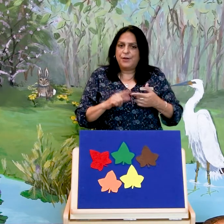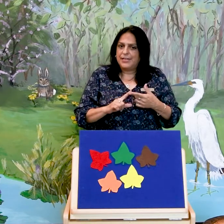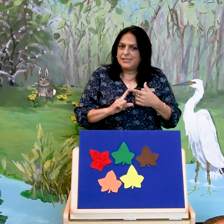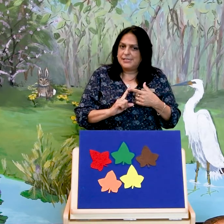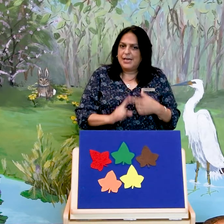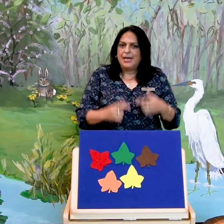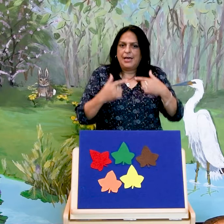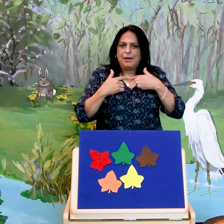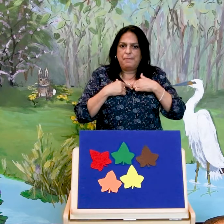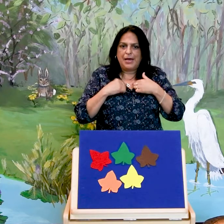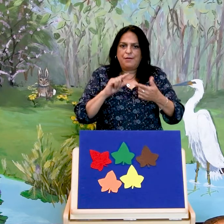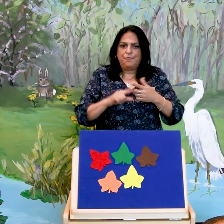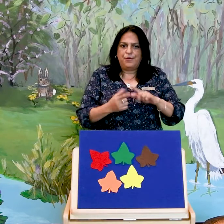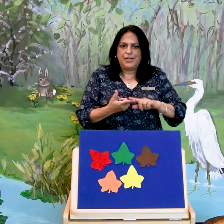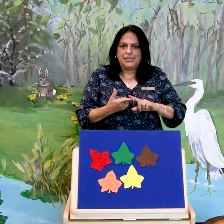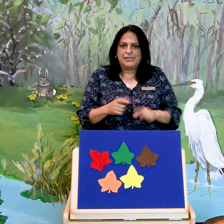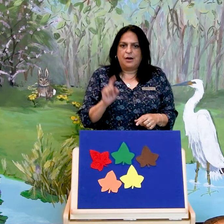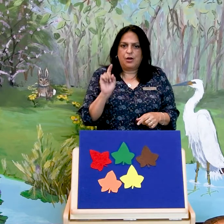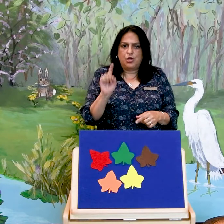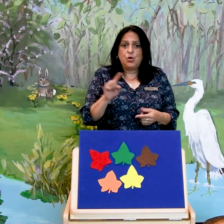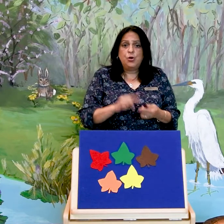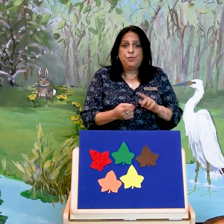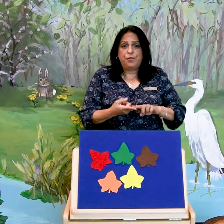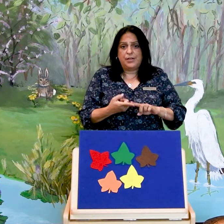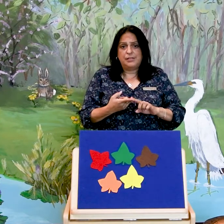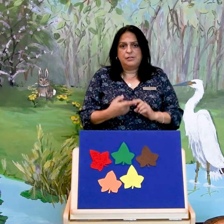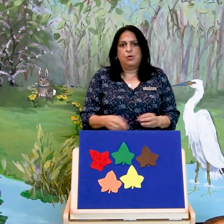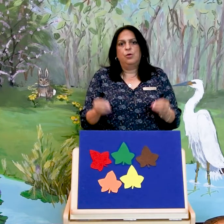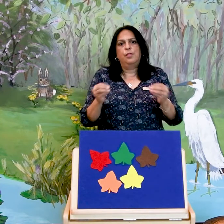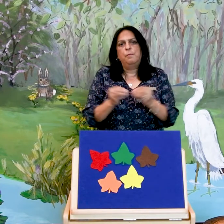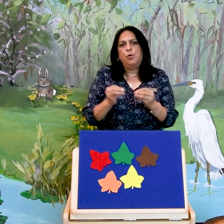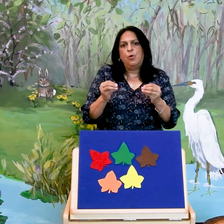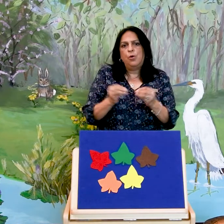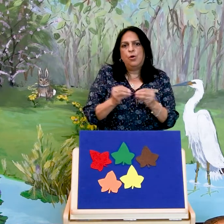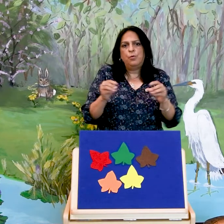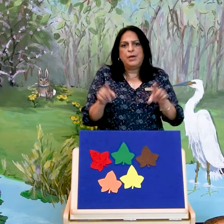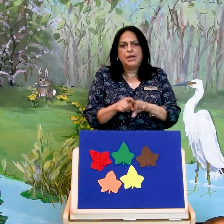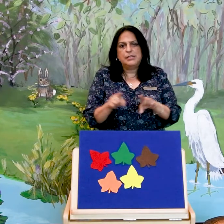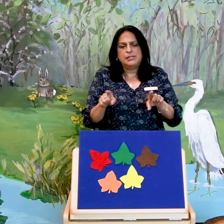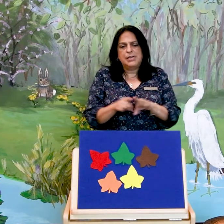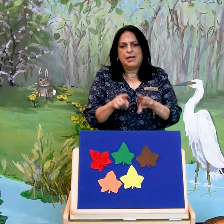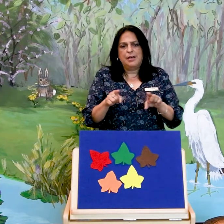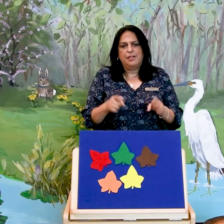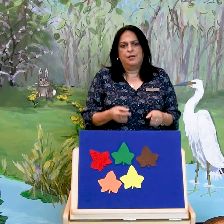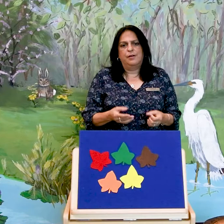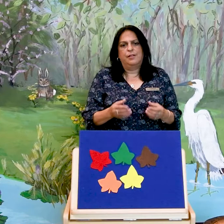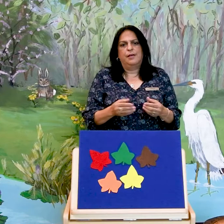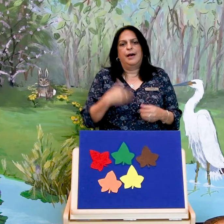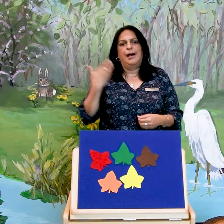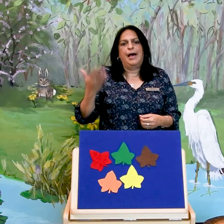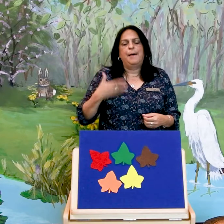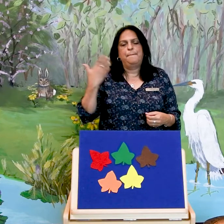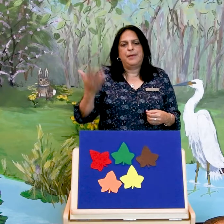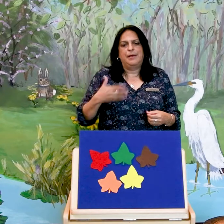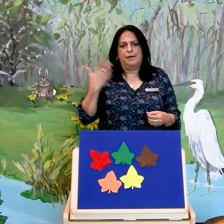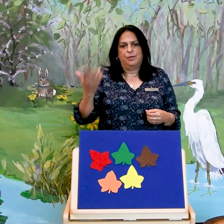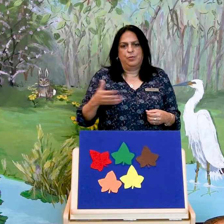friends, and my friends are your friends. Oh, the more we get together, the happier we'll